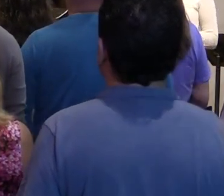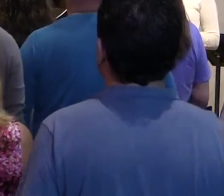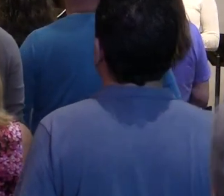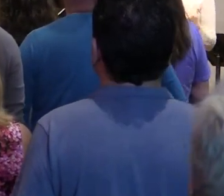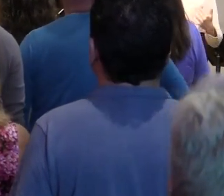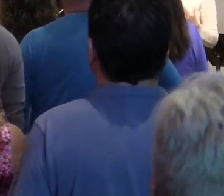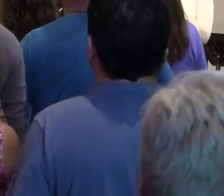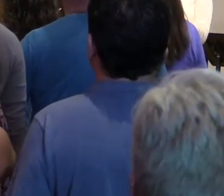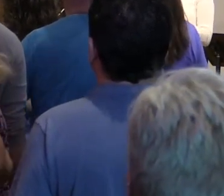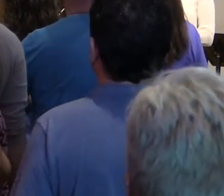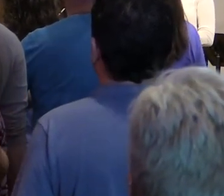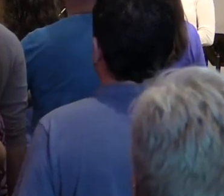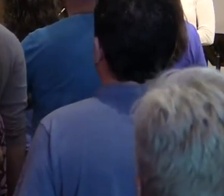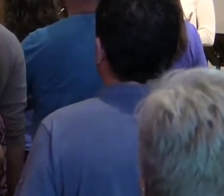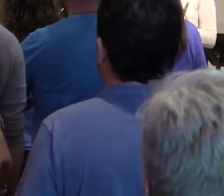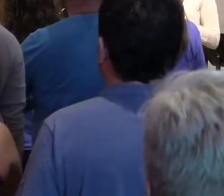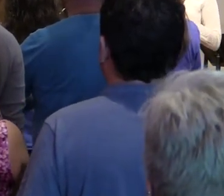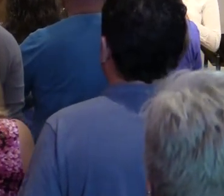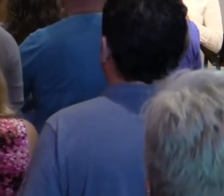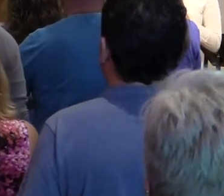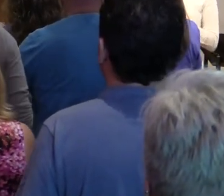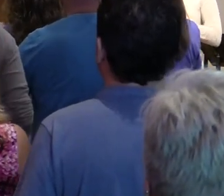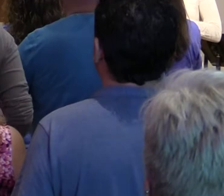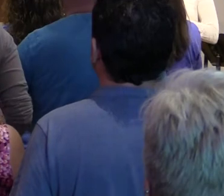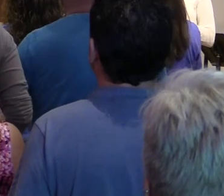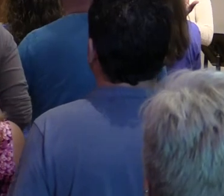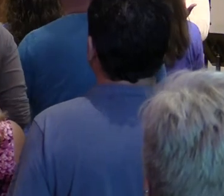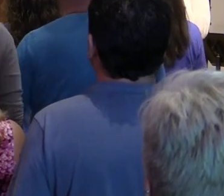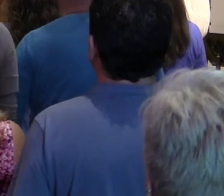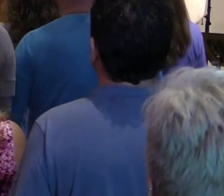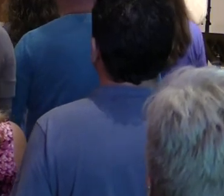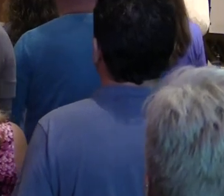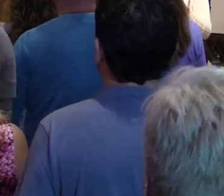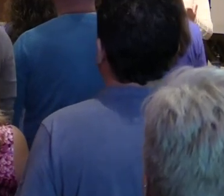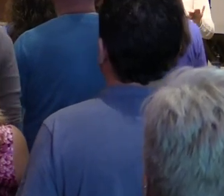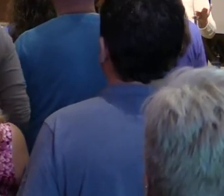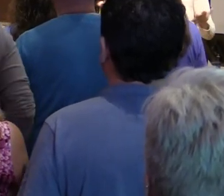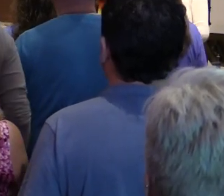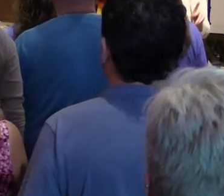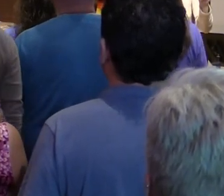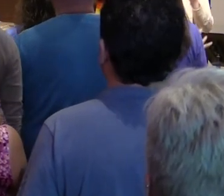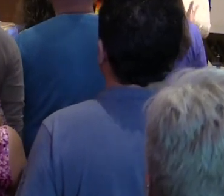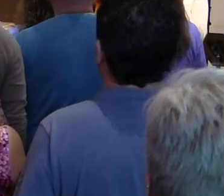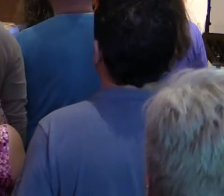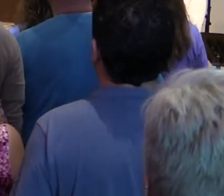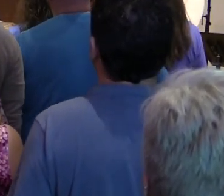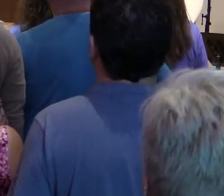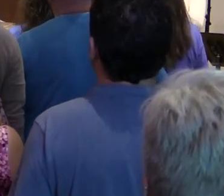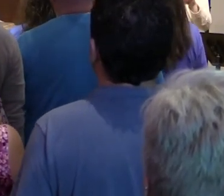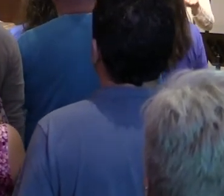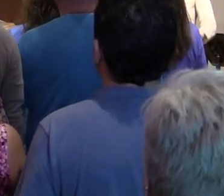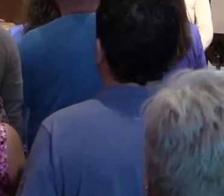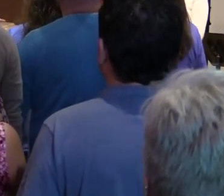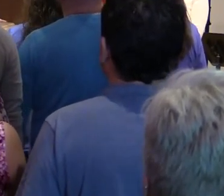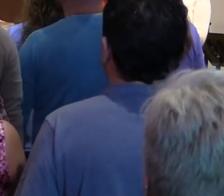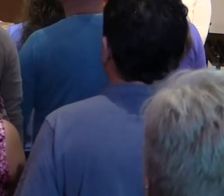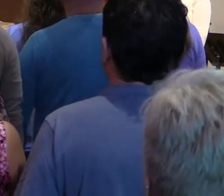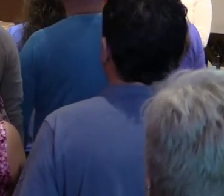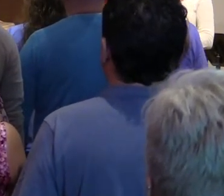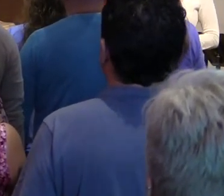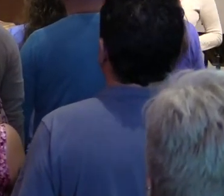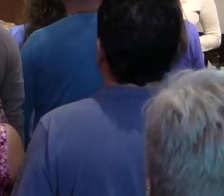Fill me up so I can be poured out. Fill me up so I can be poured out.